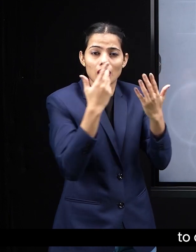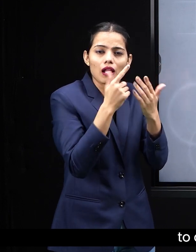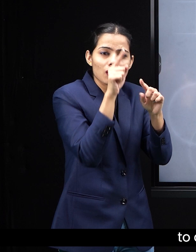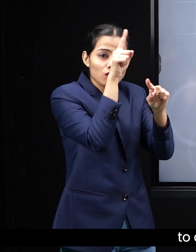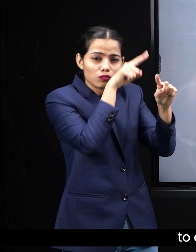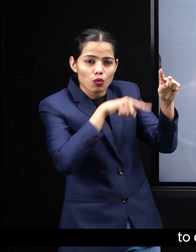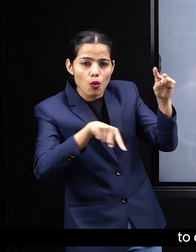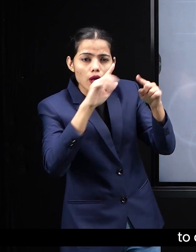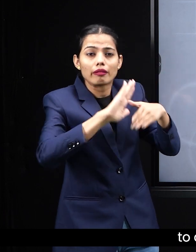chord.